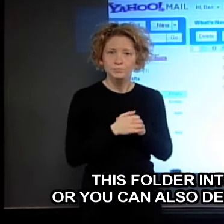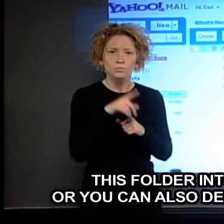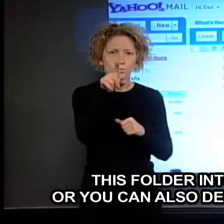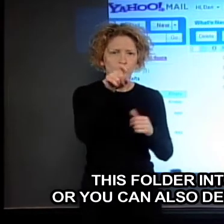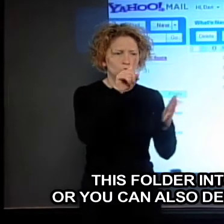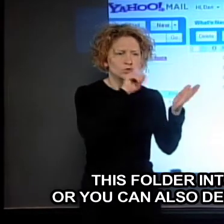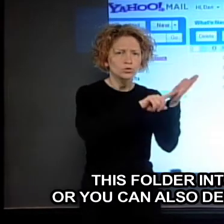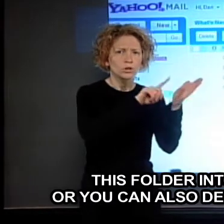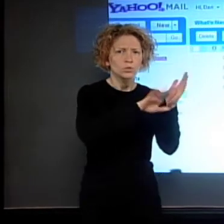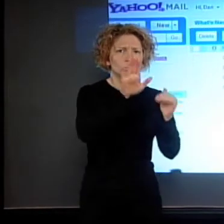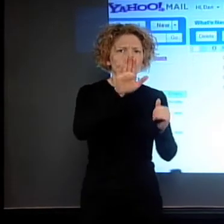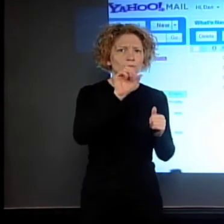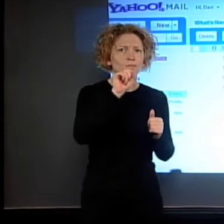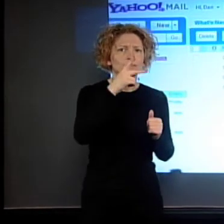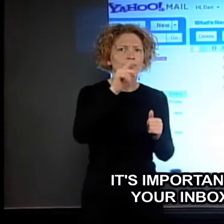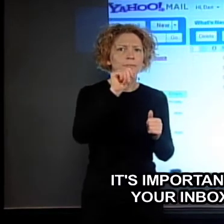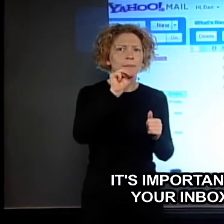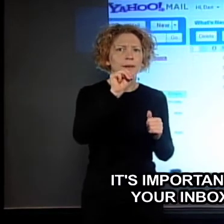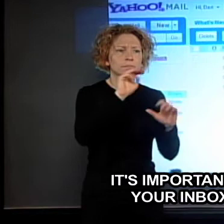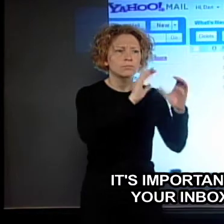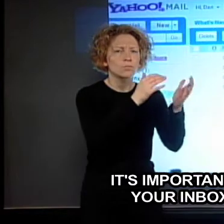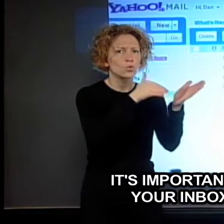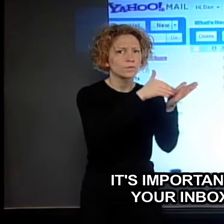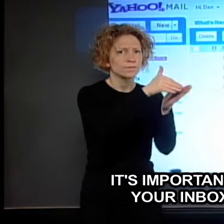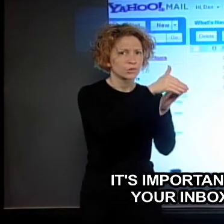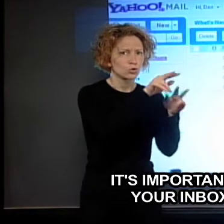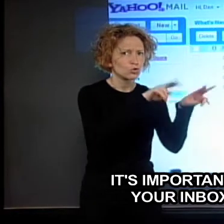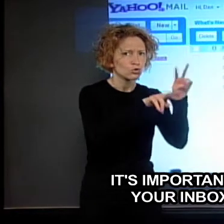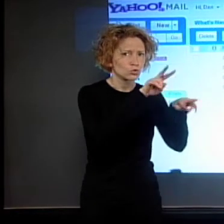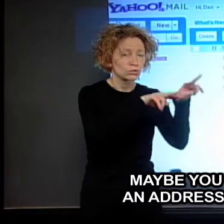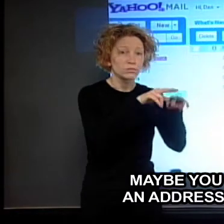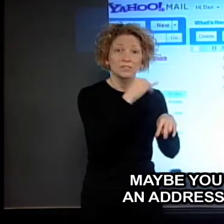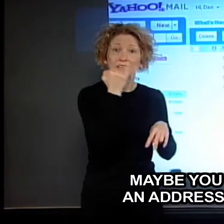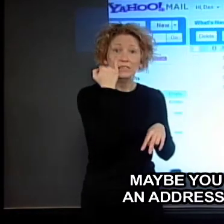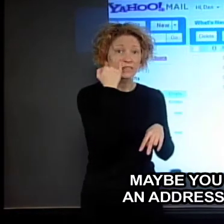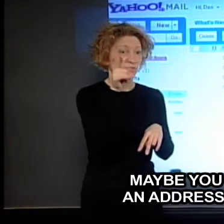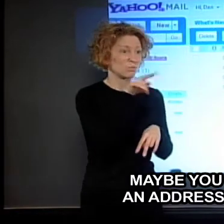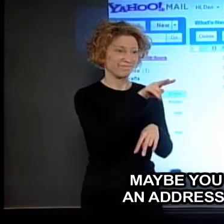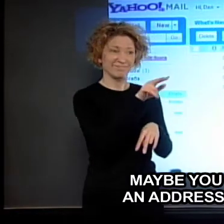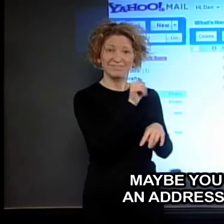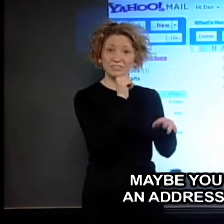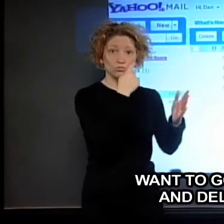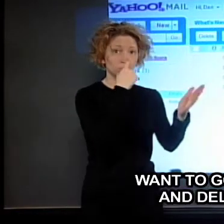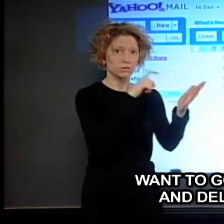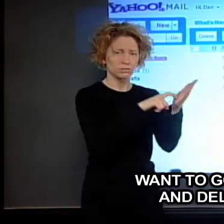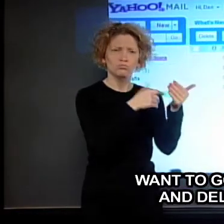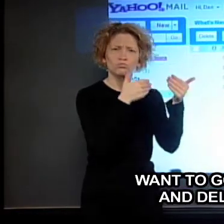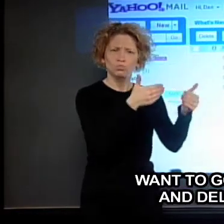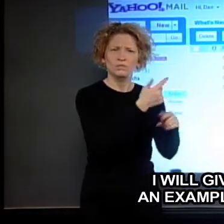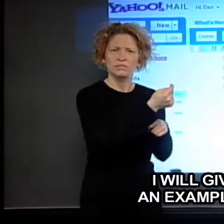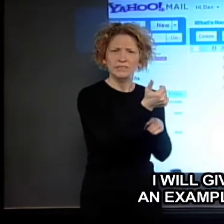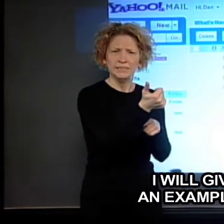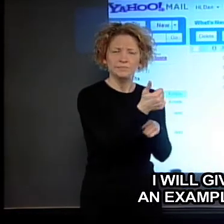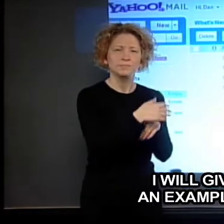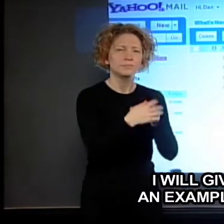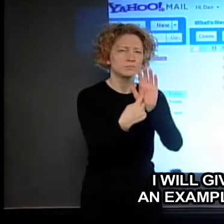email. It's important to check your inbox often. Maybe you'll see an address that you want to go ahead and delete, and I'll give you an example